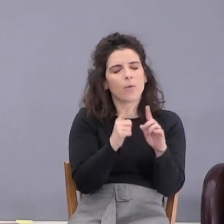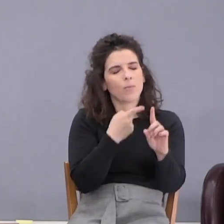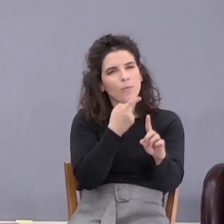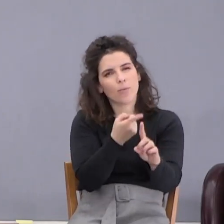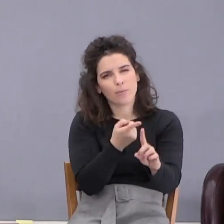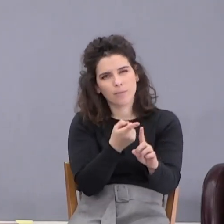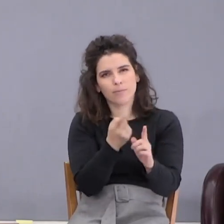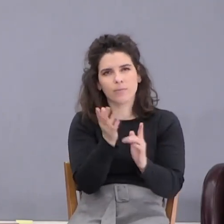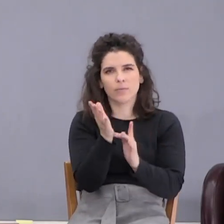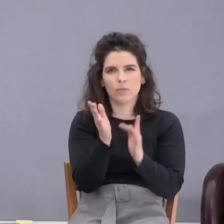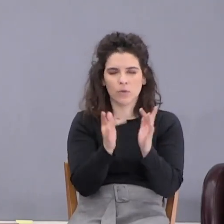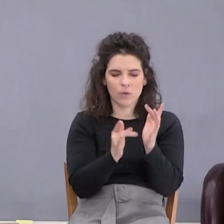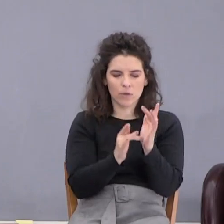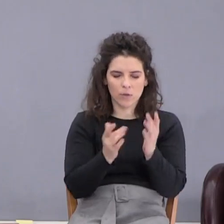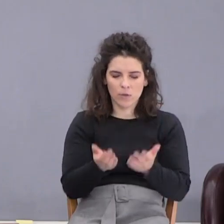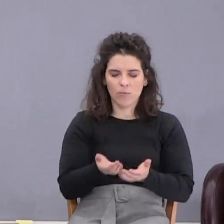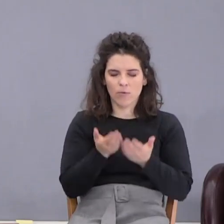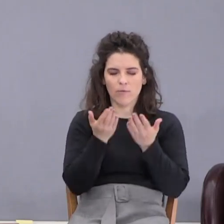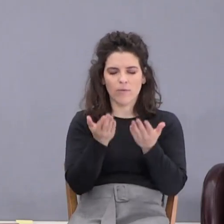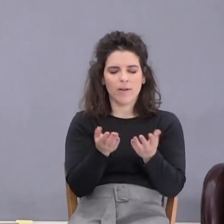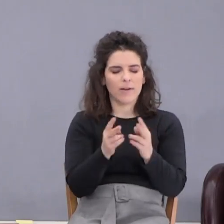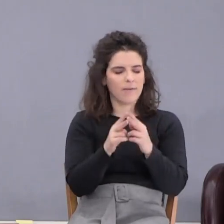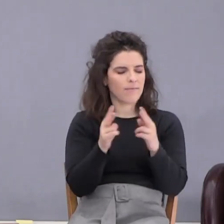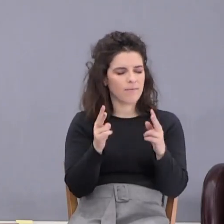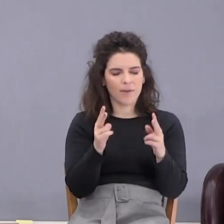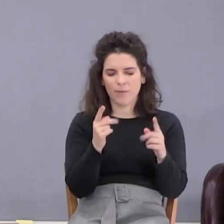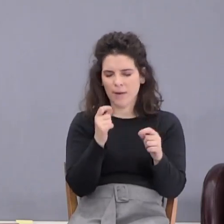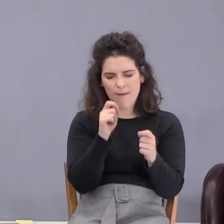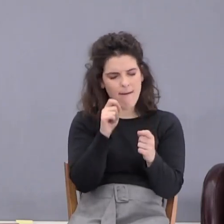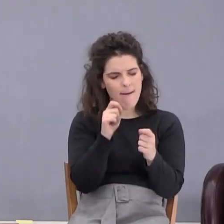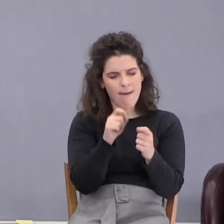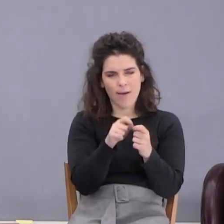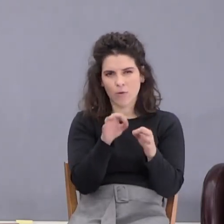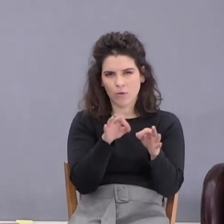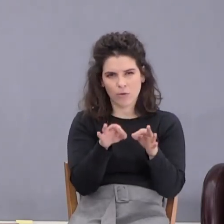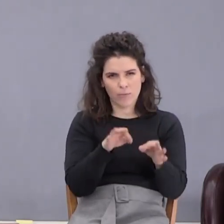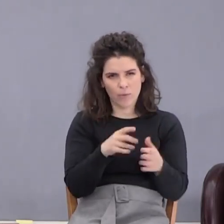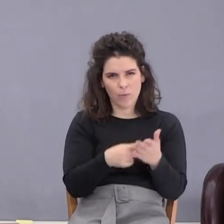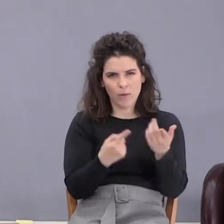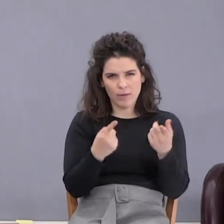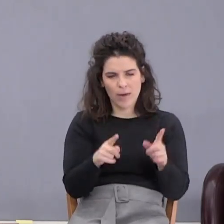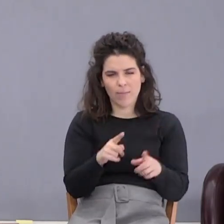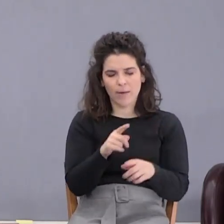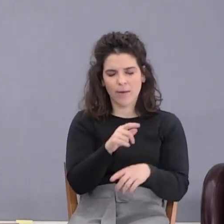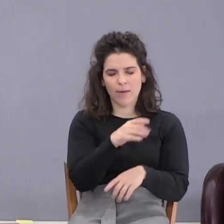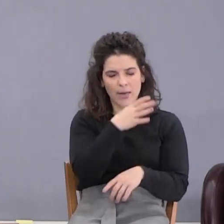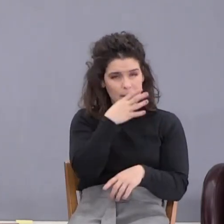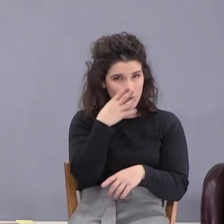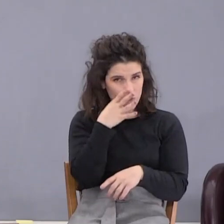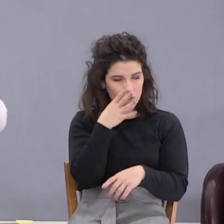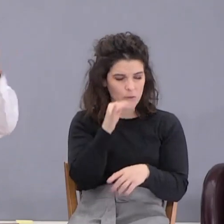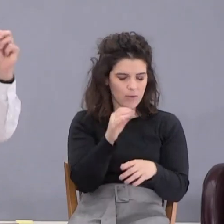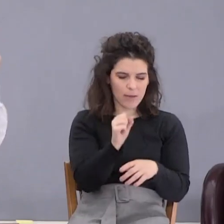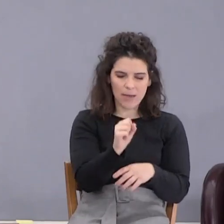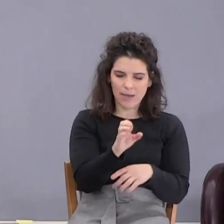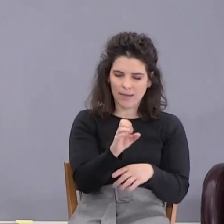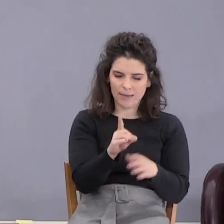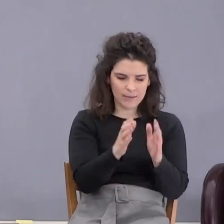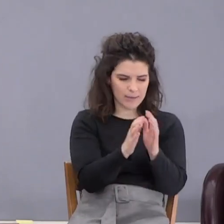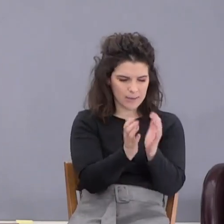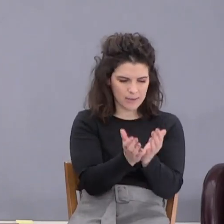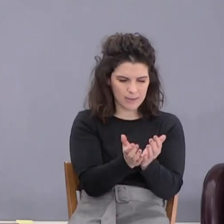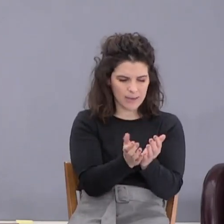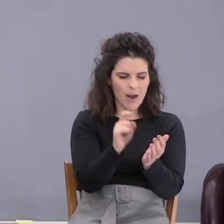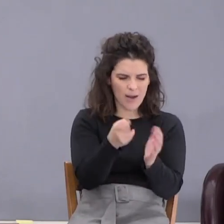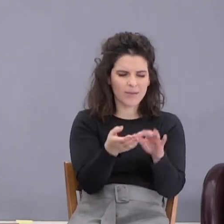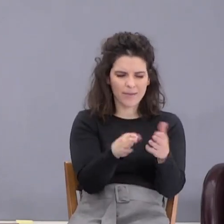is this, Jesus is providing a very accurate description of what's happening in agriculture. That seed must